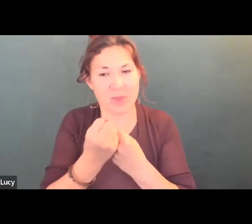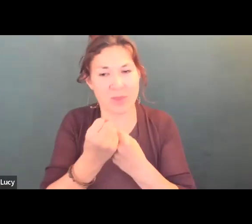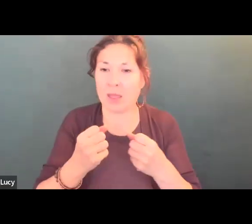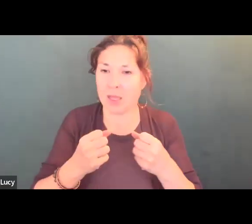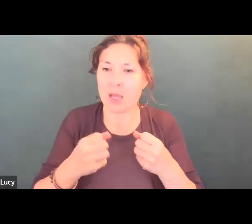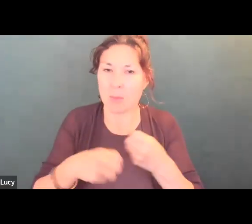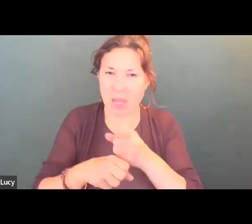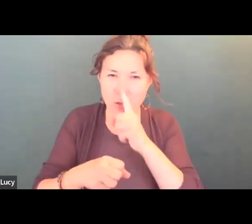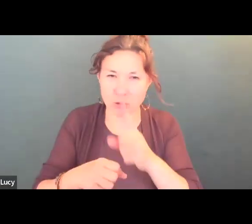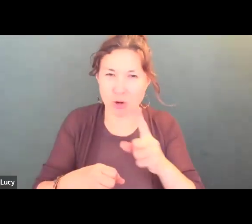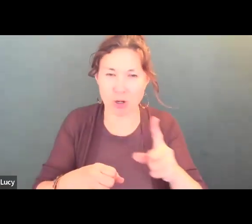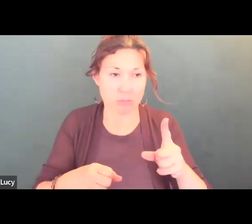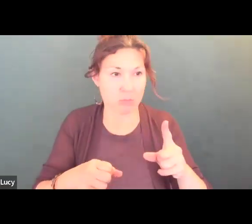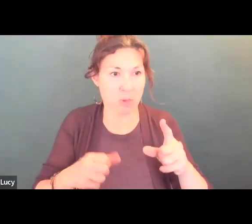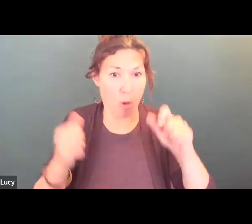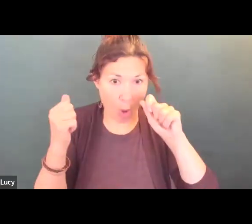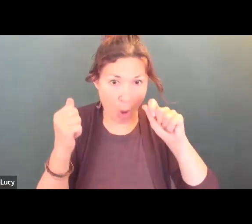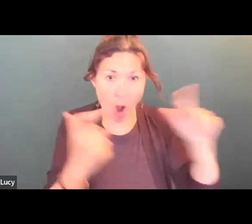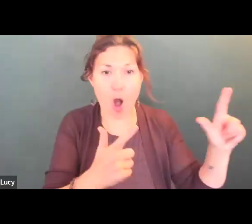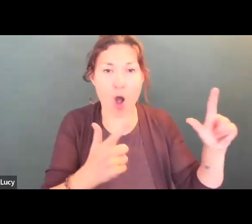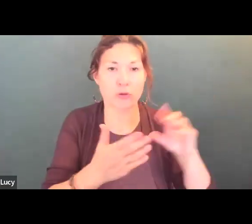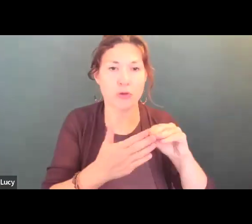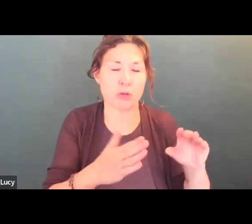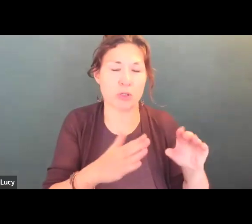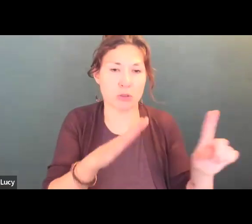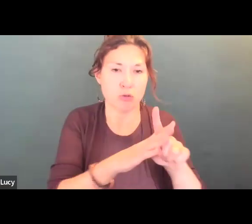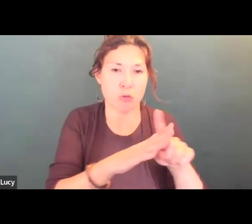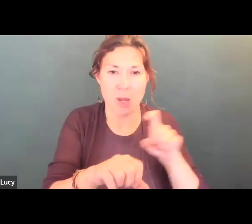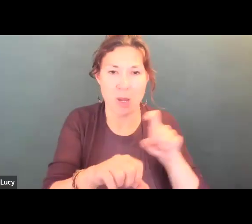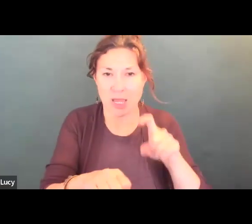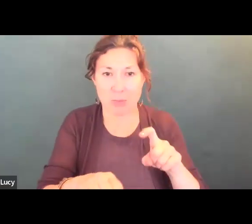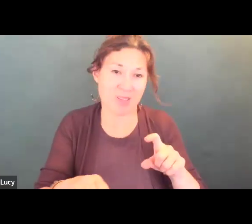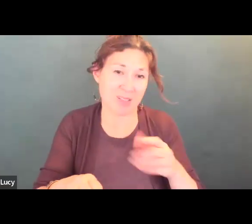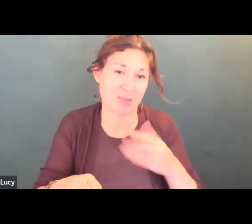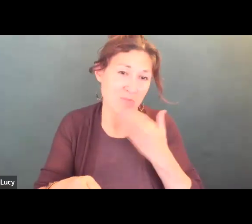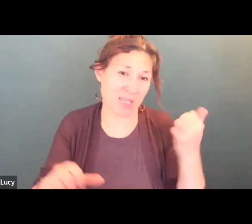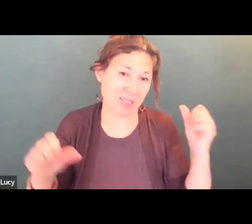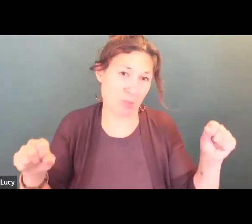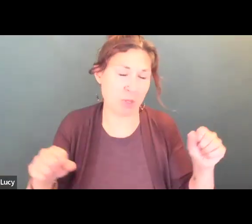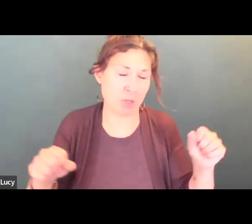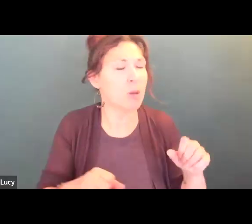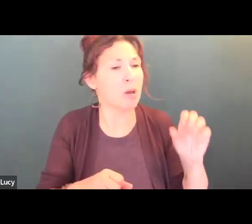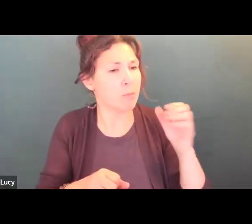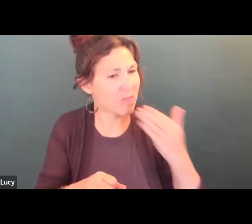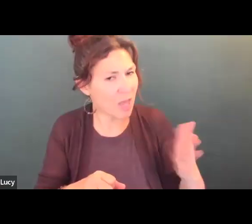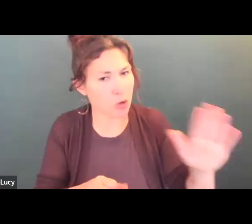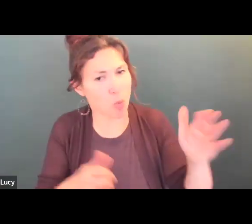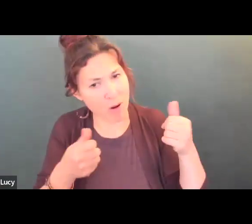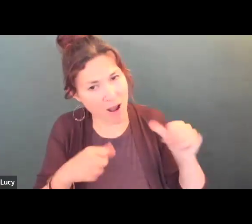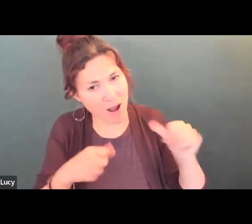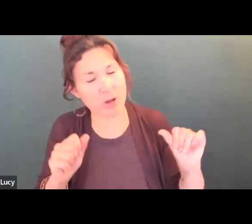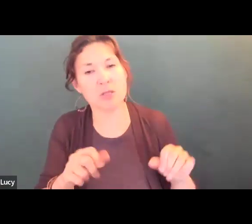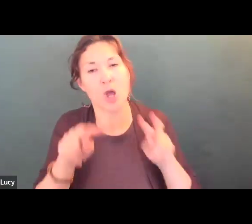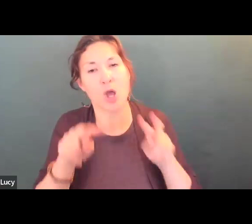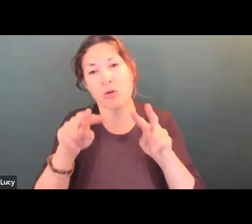time as much as possible? But I just want you to know that your efforts are great, and we thank you and look forward to